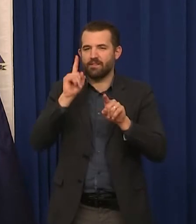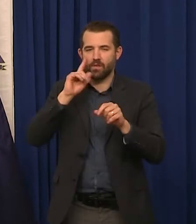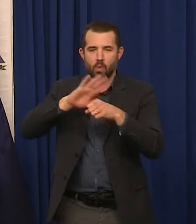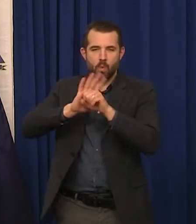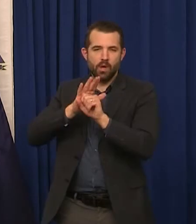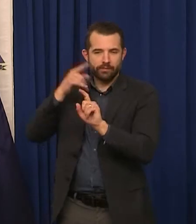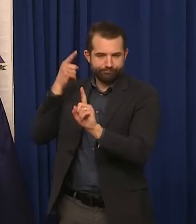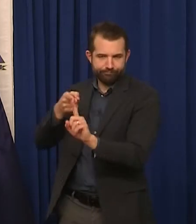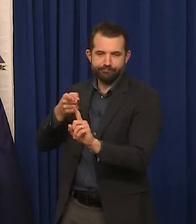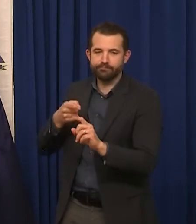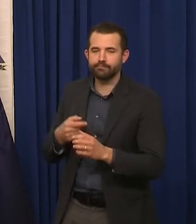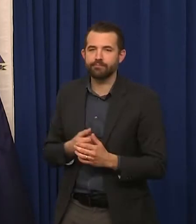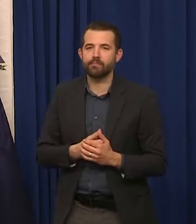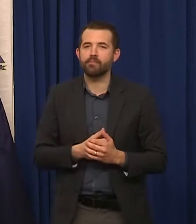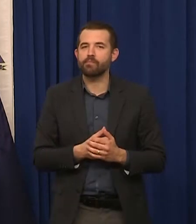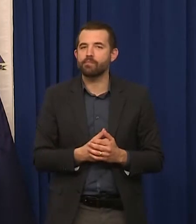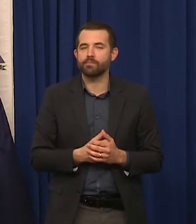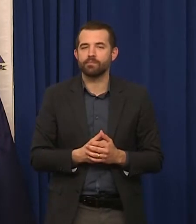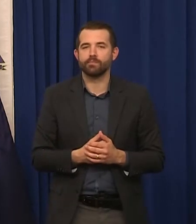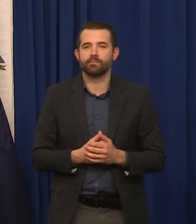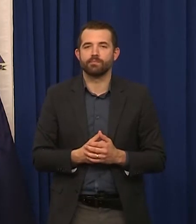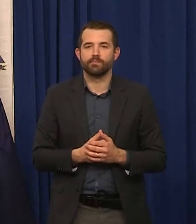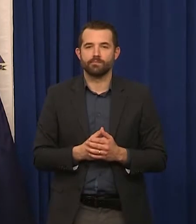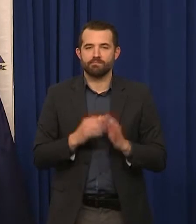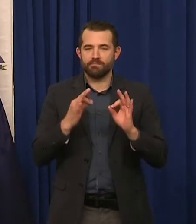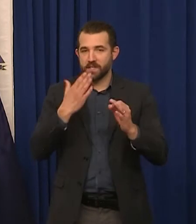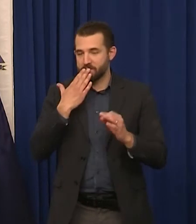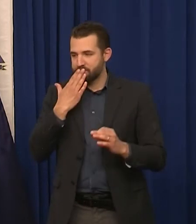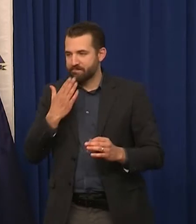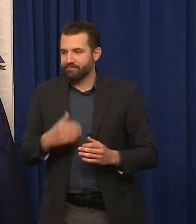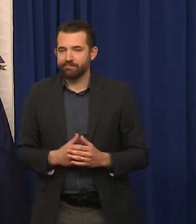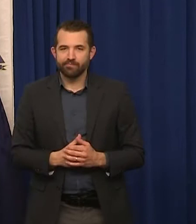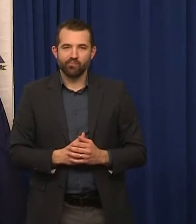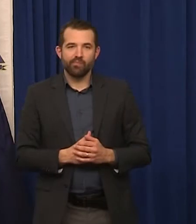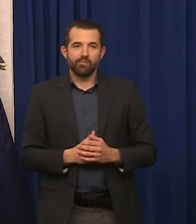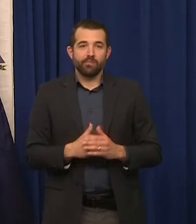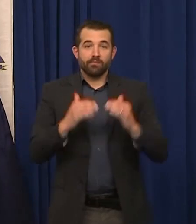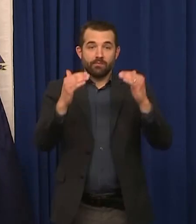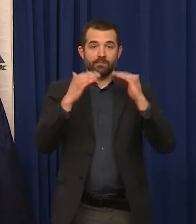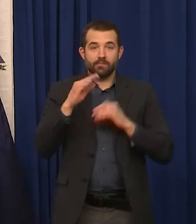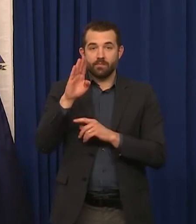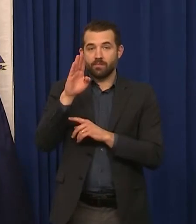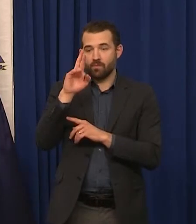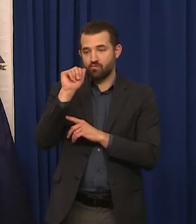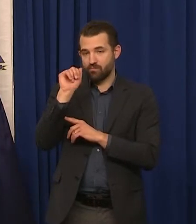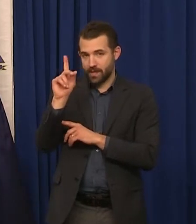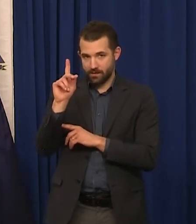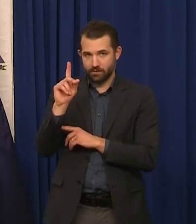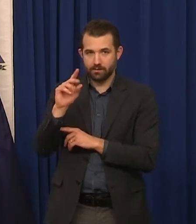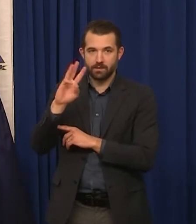take. Thanks for that question, Megan. We'll turn next to Brad Rogers over at WGME.